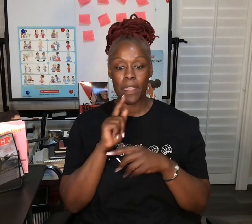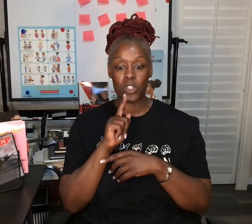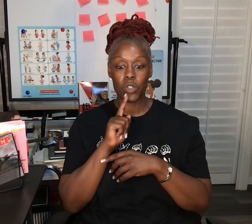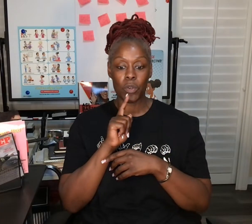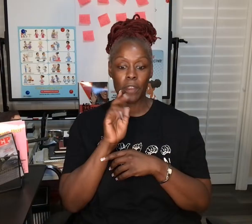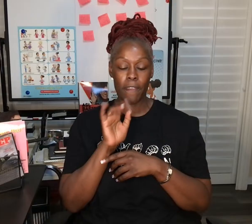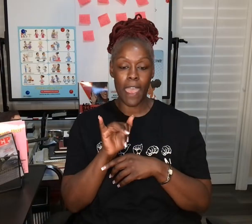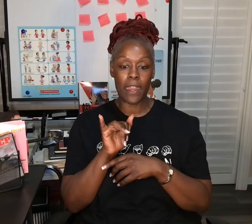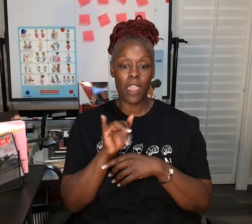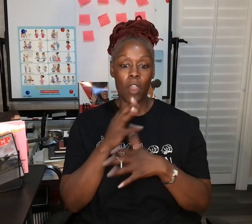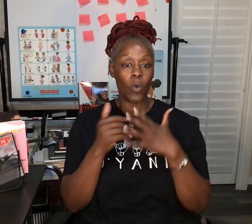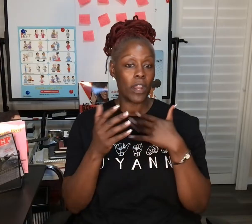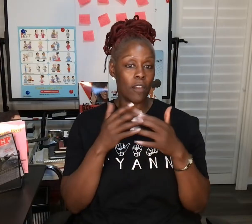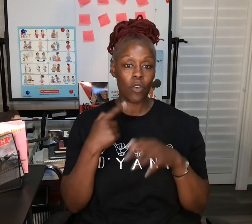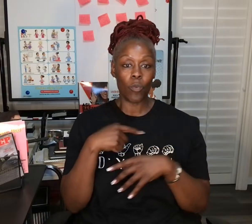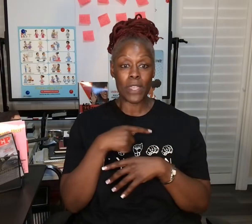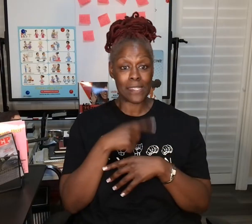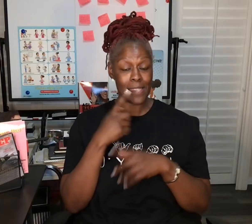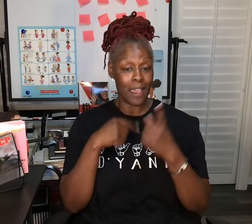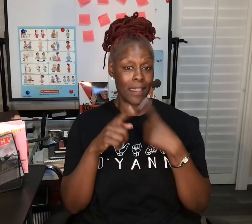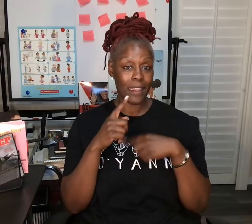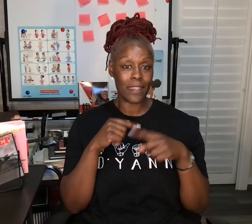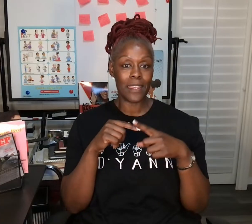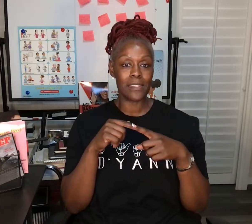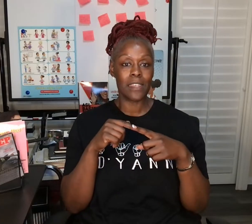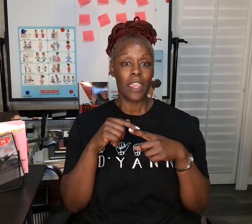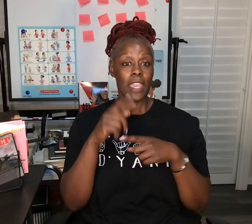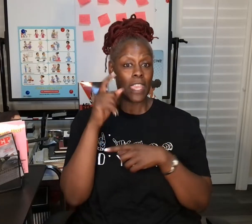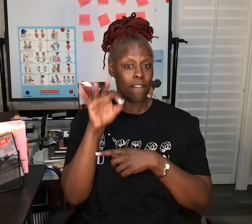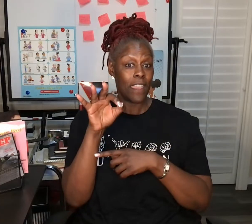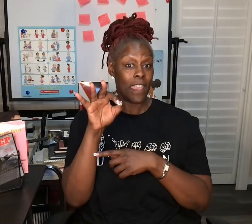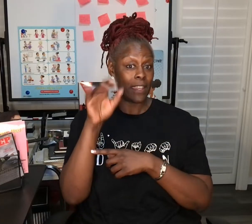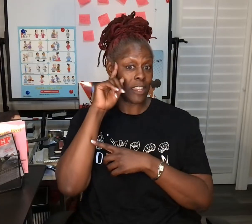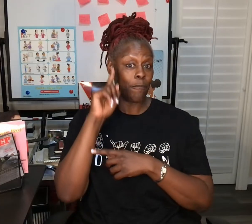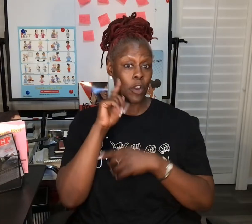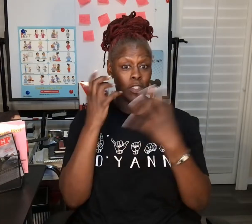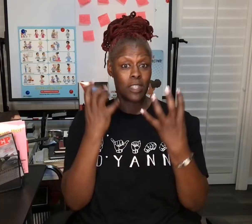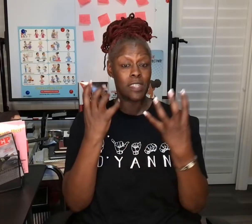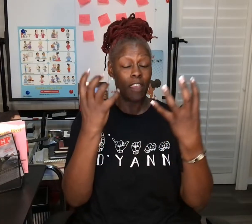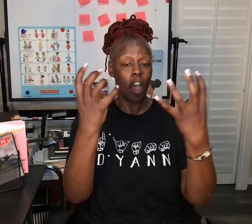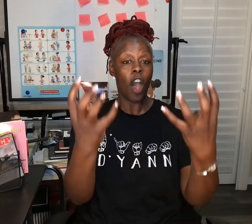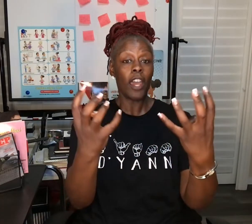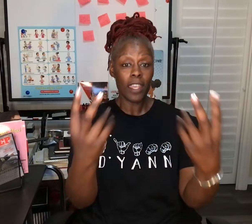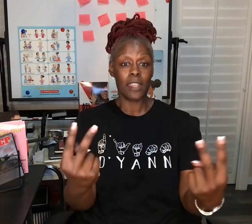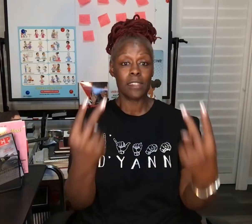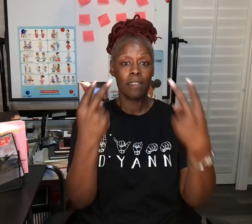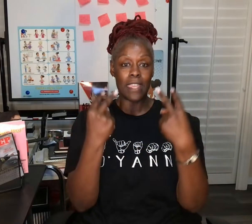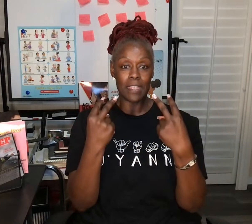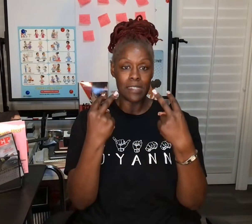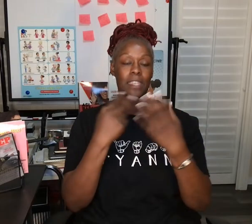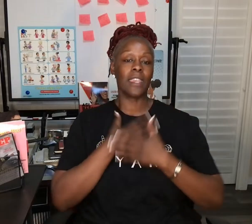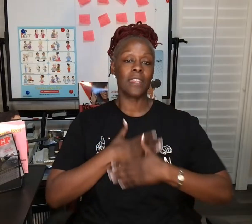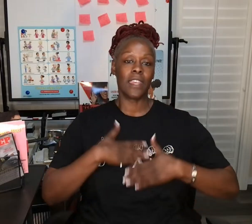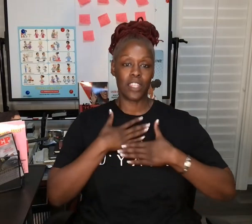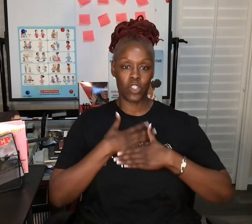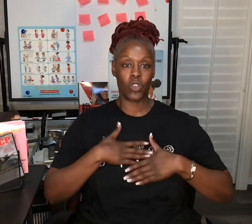make sure that whatever we sign is, if a deaf person is in the audience, they can see it and enjoy